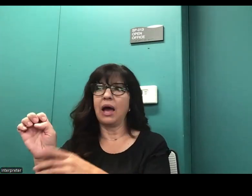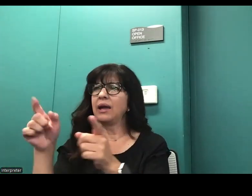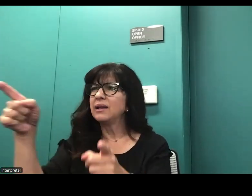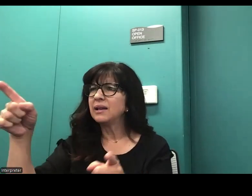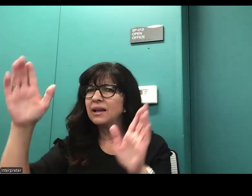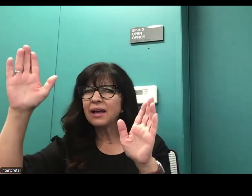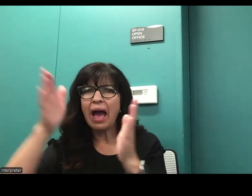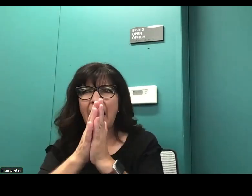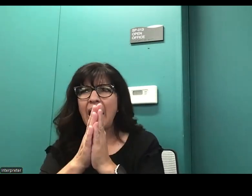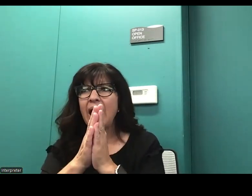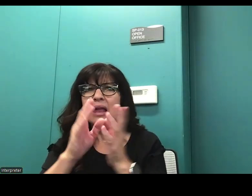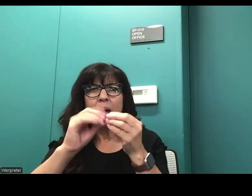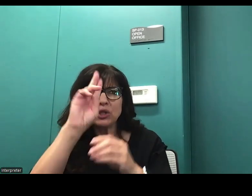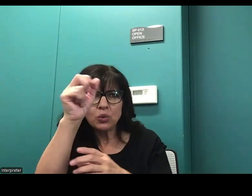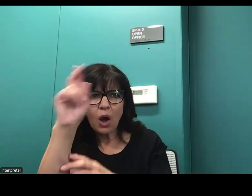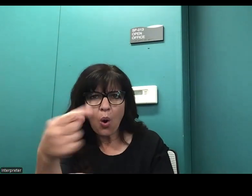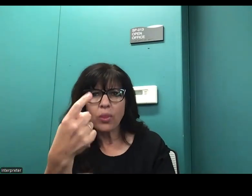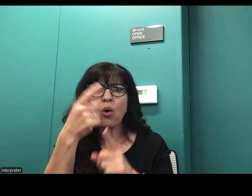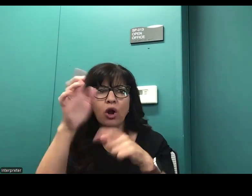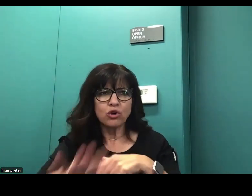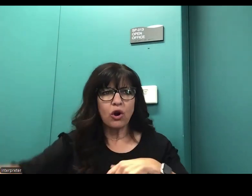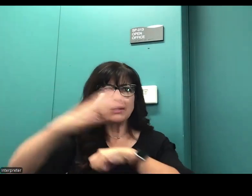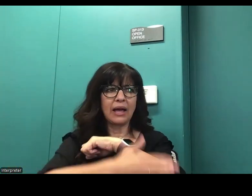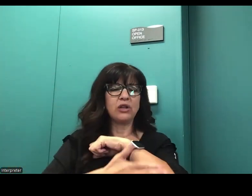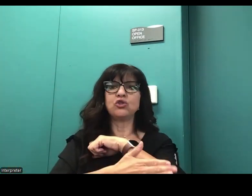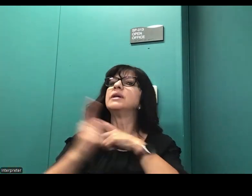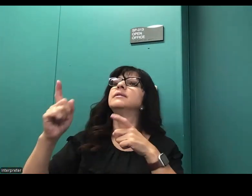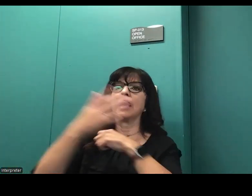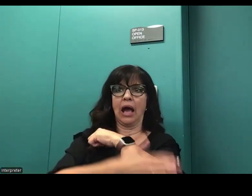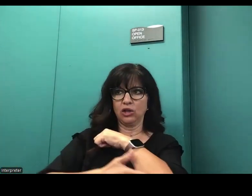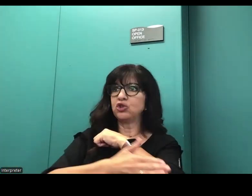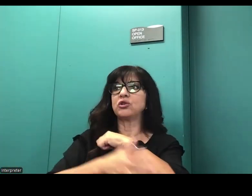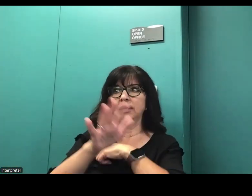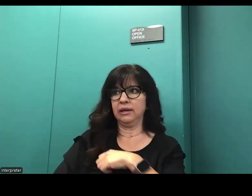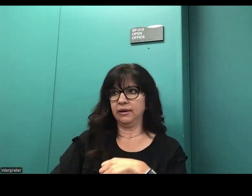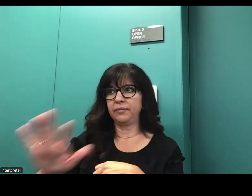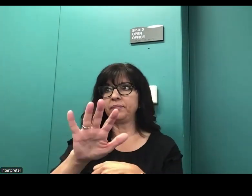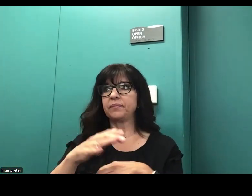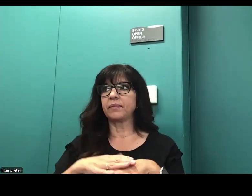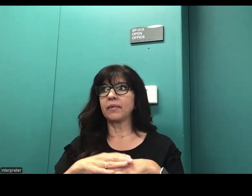these numbers for Utah only, or are they across the nation? Their nation. Okay, Yeah. I'm like,